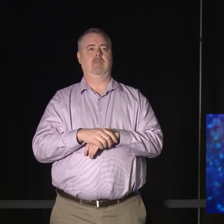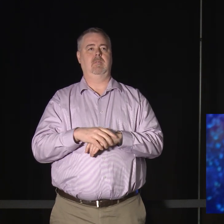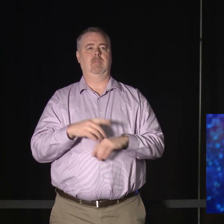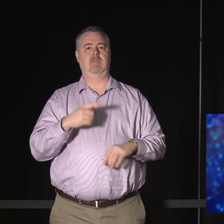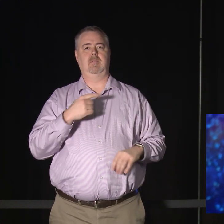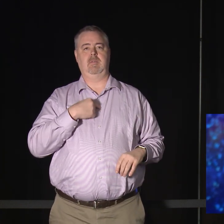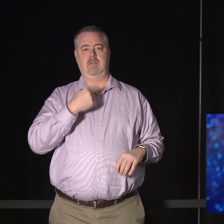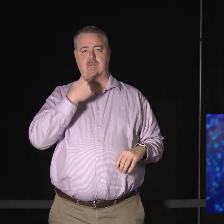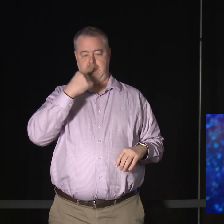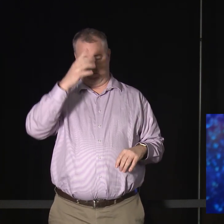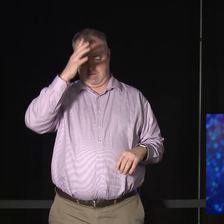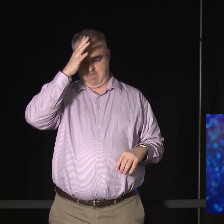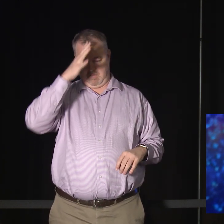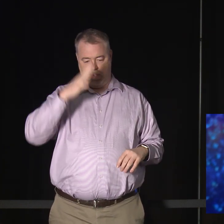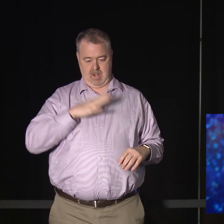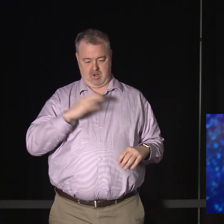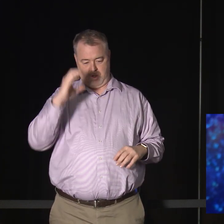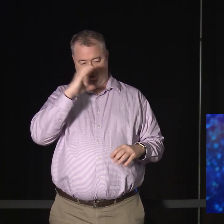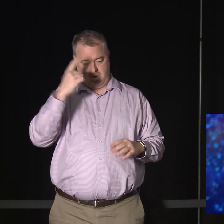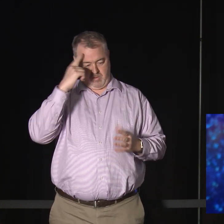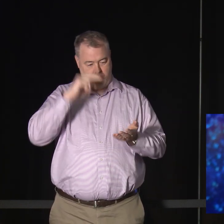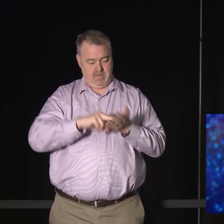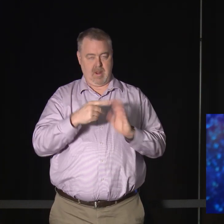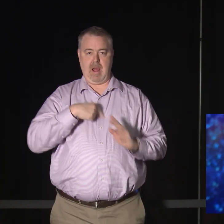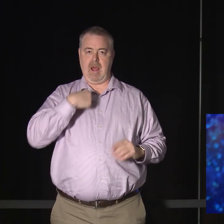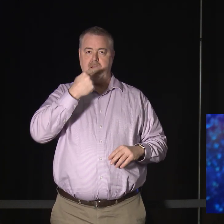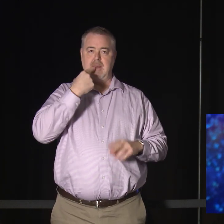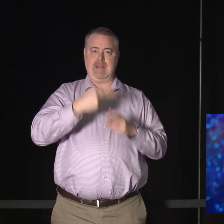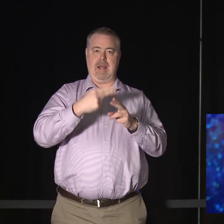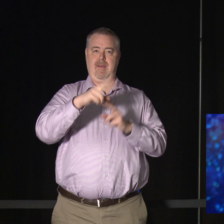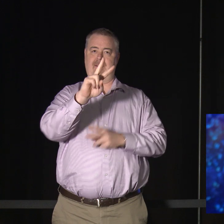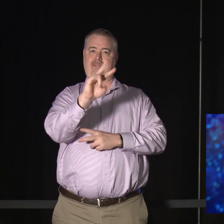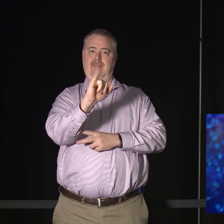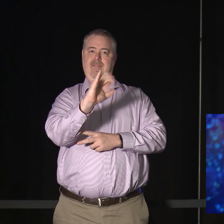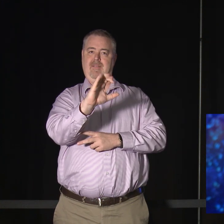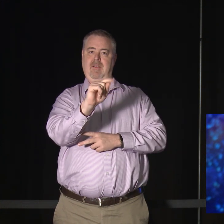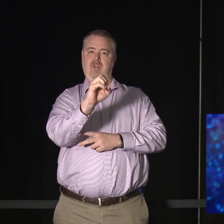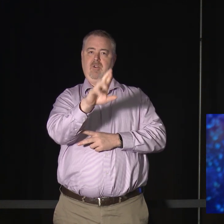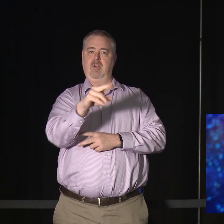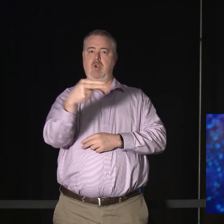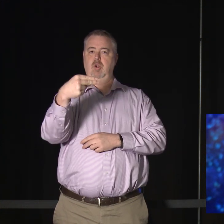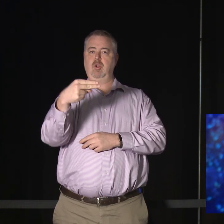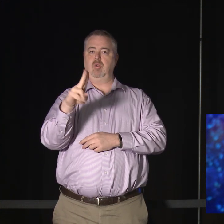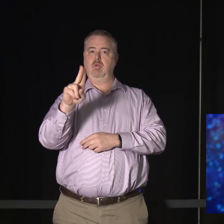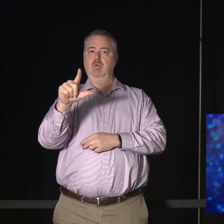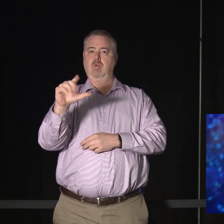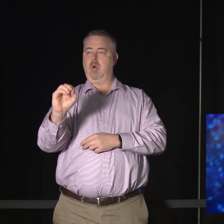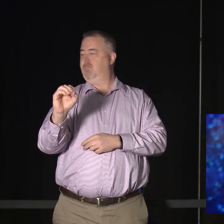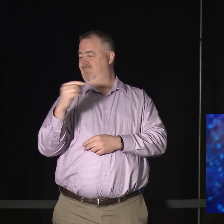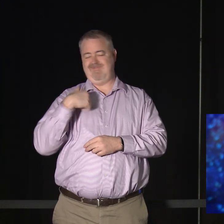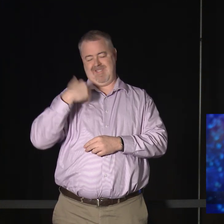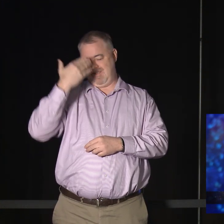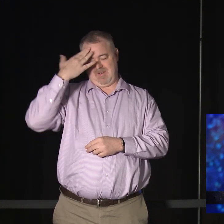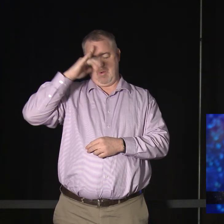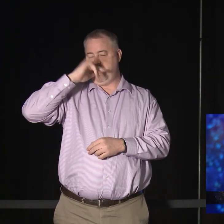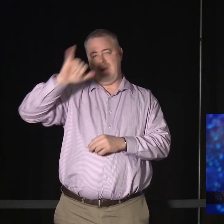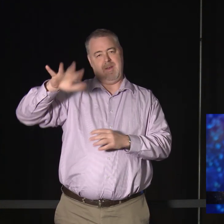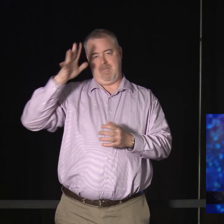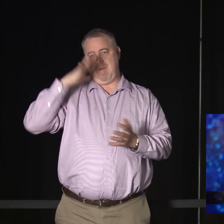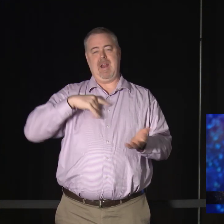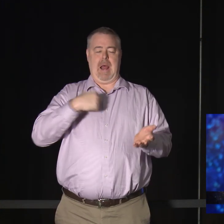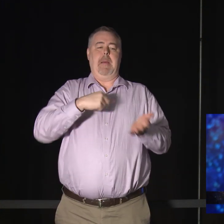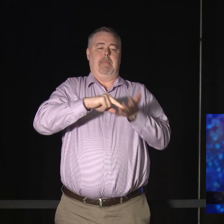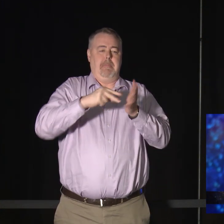of Man's Search for Meaning, and I mentioned the name Victor Hugo. I don't really know who Victor Hugo is. I meant to say